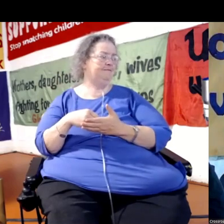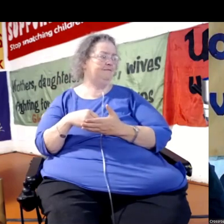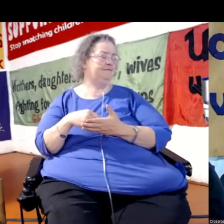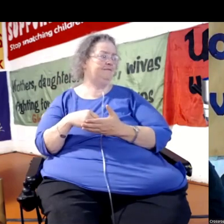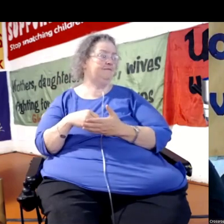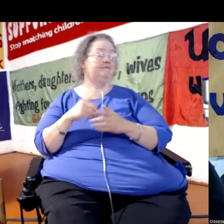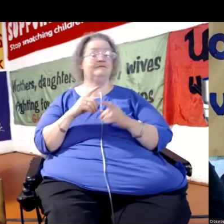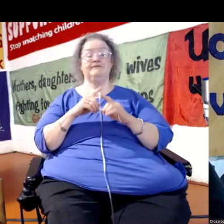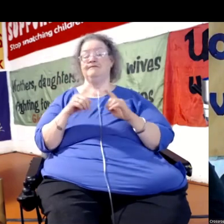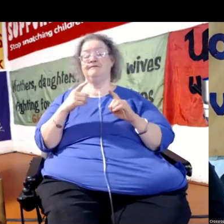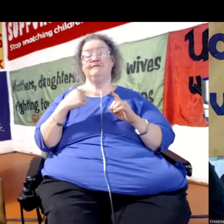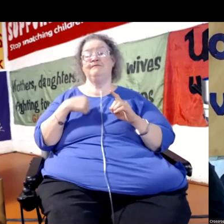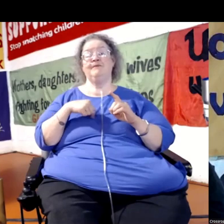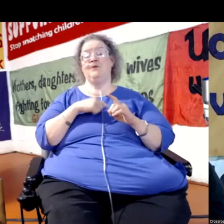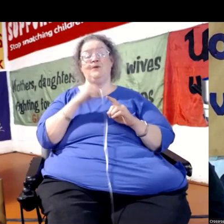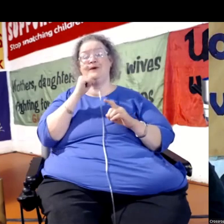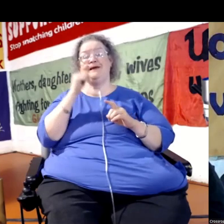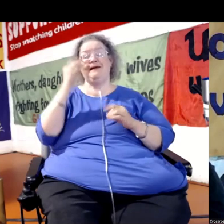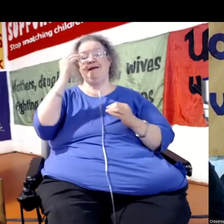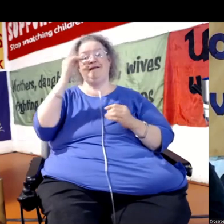But we did not see it that way.